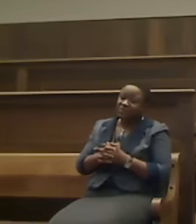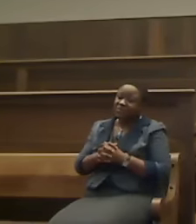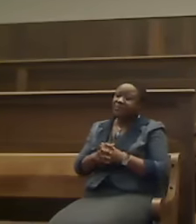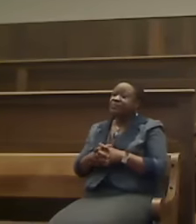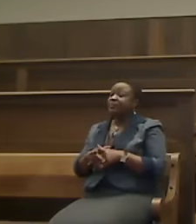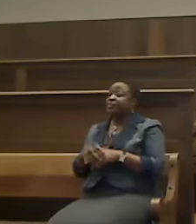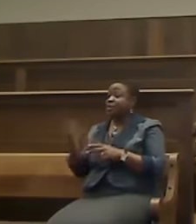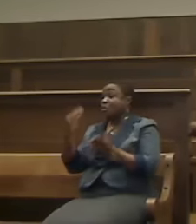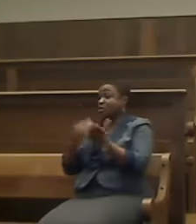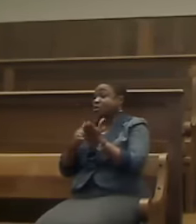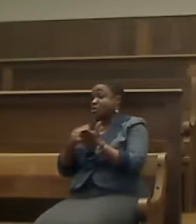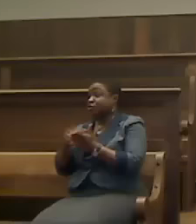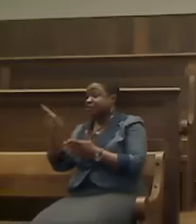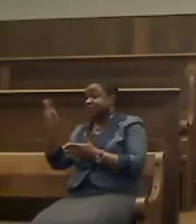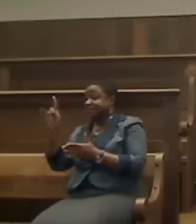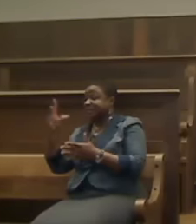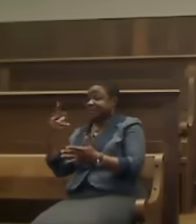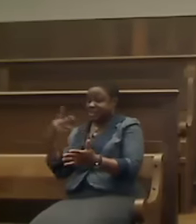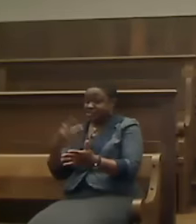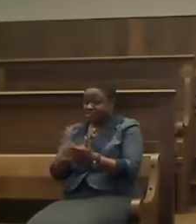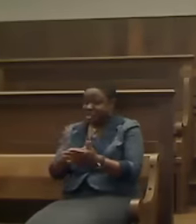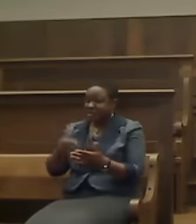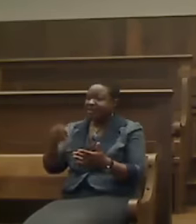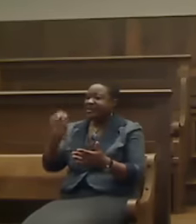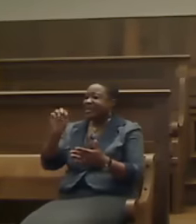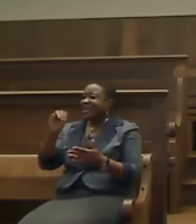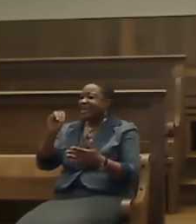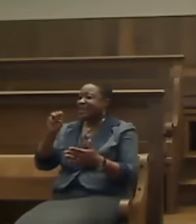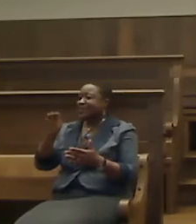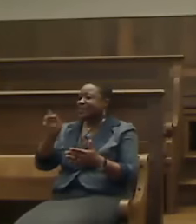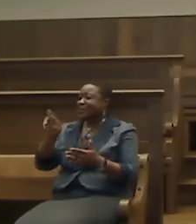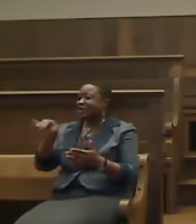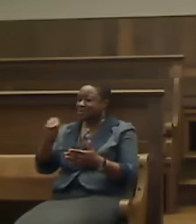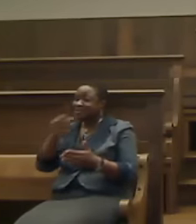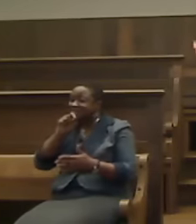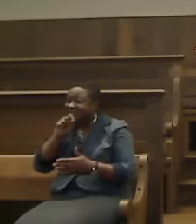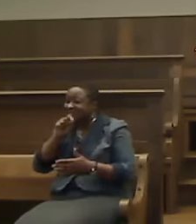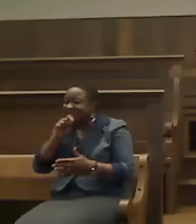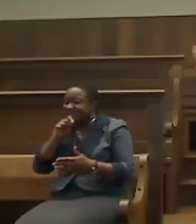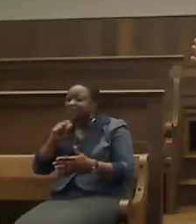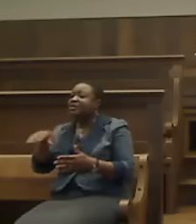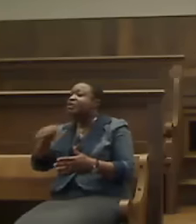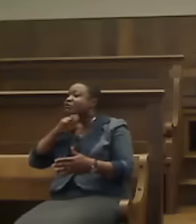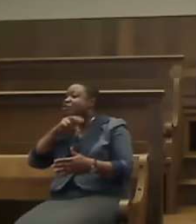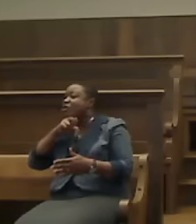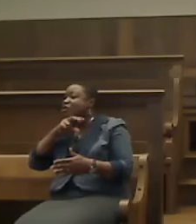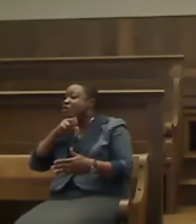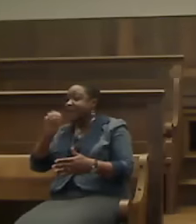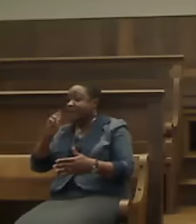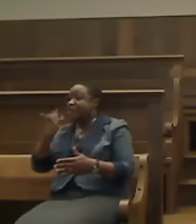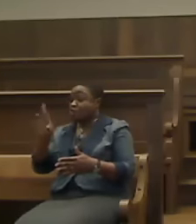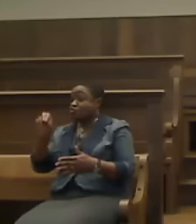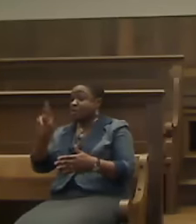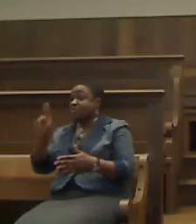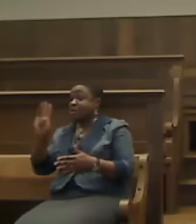A doctor injected Roundup into embryos of chickens and frogs and found